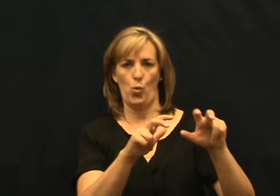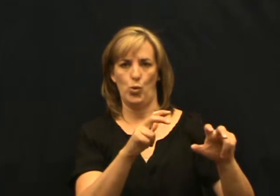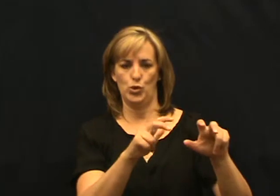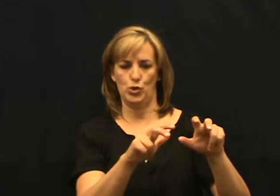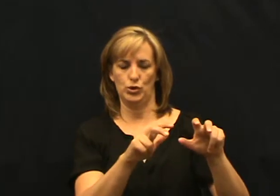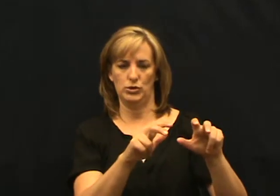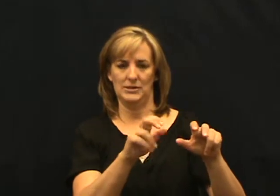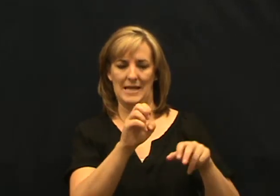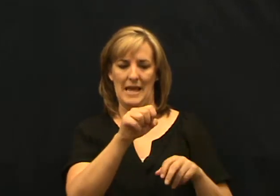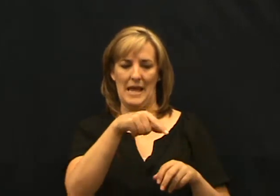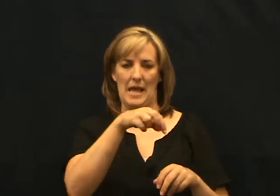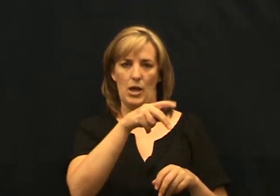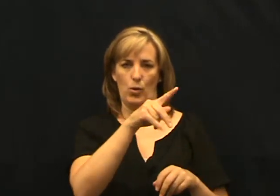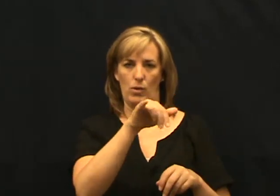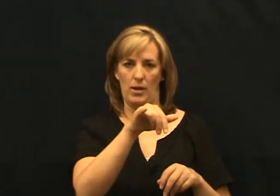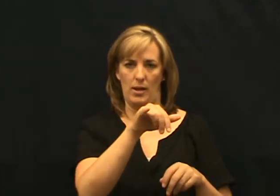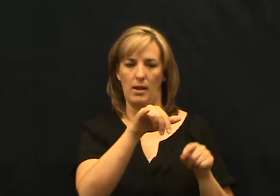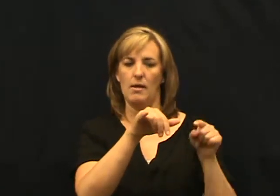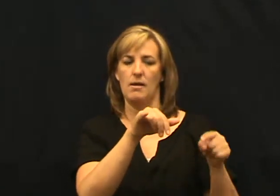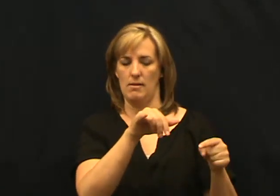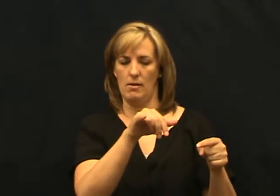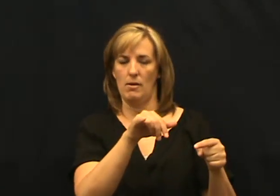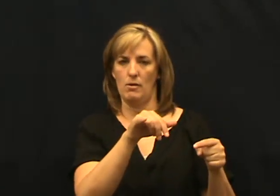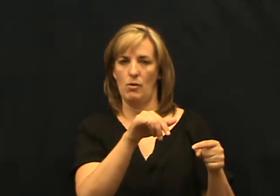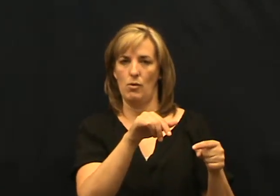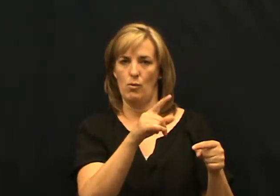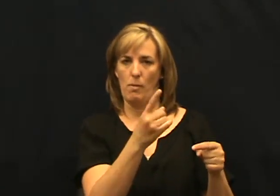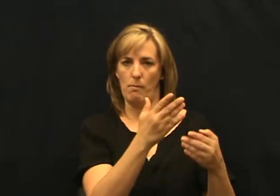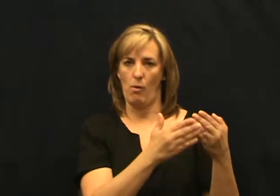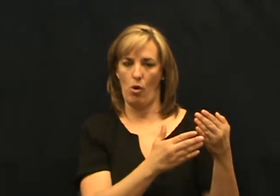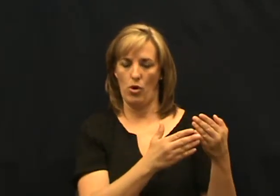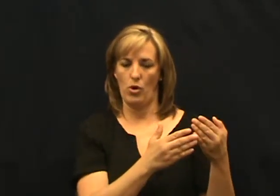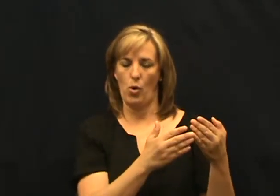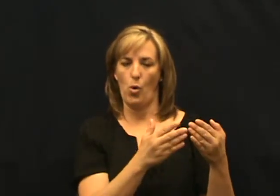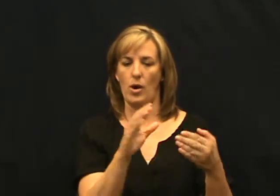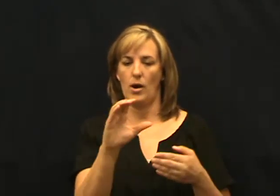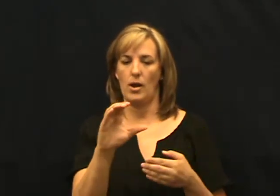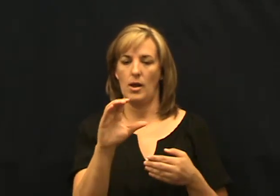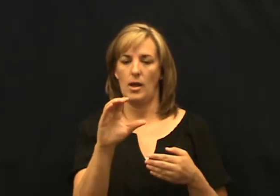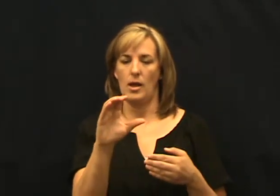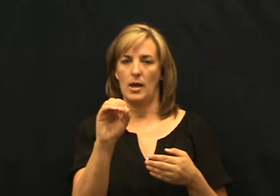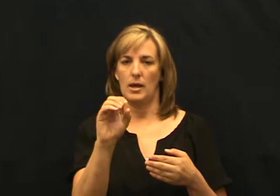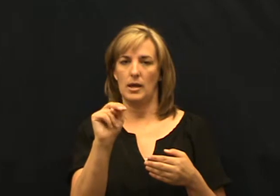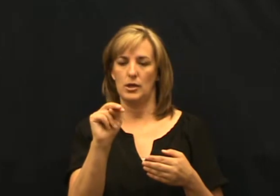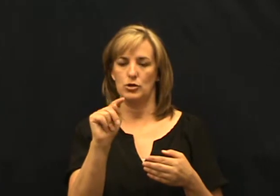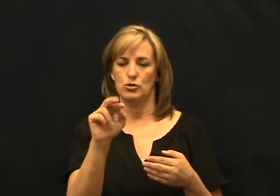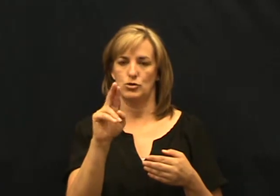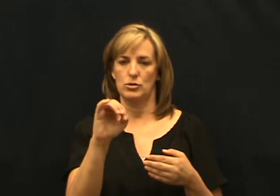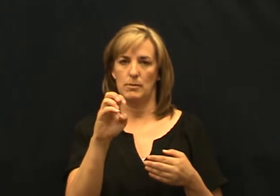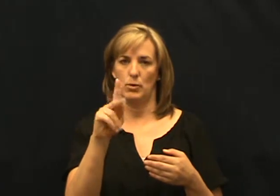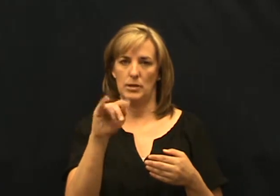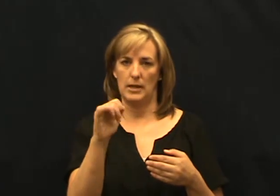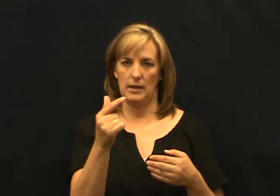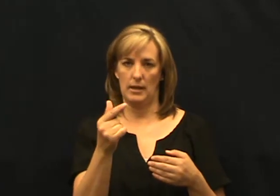capital as one component of stockholders' equity. Contributed capital, remember, is what we receive from